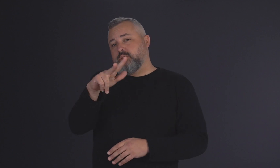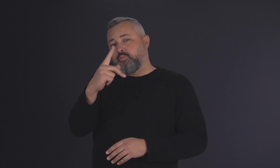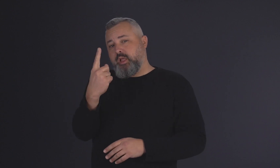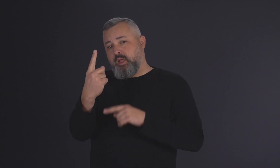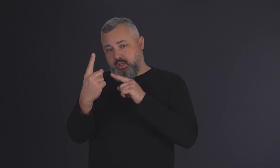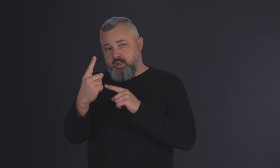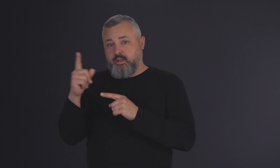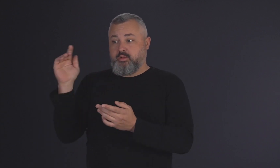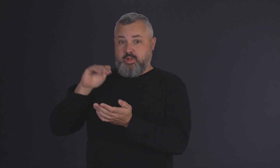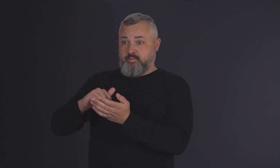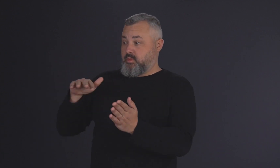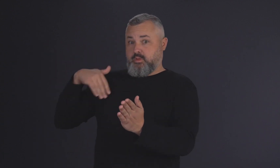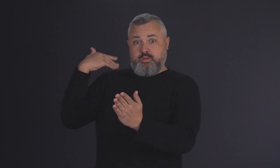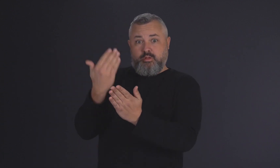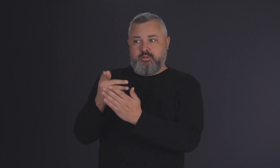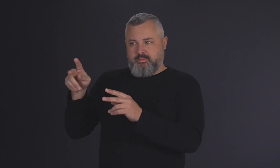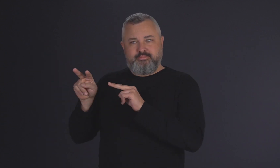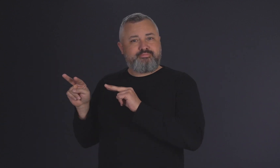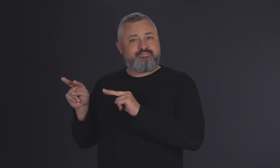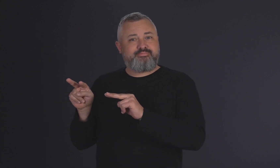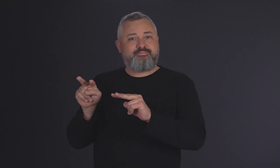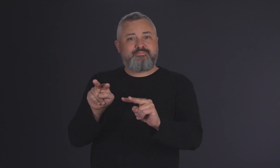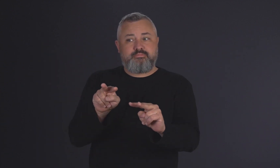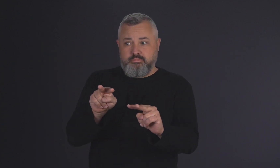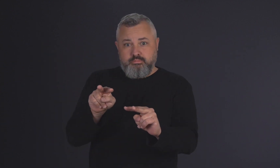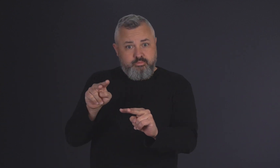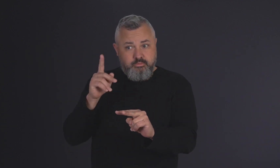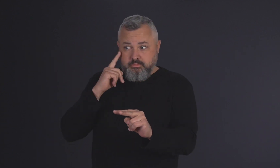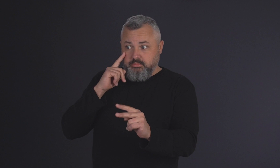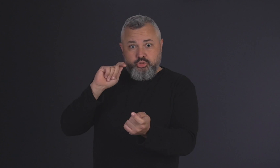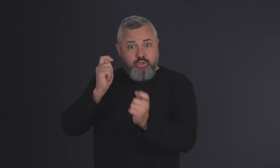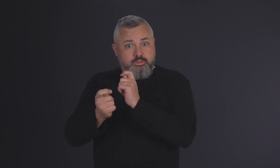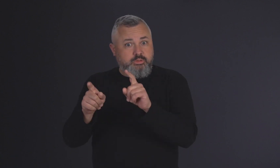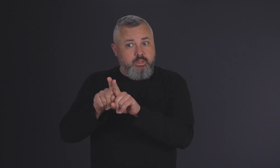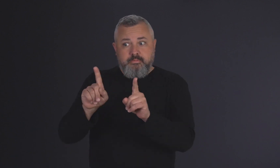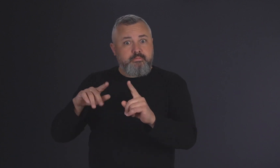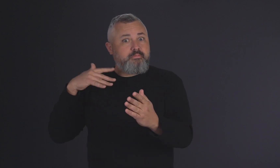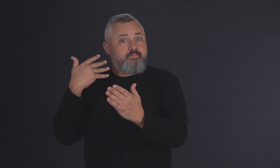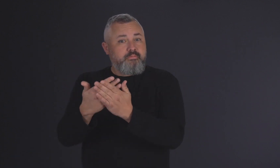in 1981. Let's find out what changes he's seen in that time.